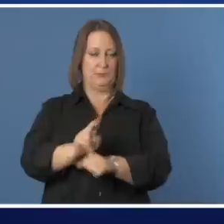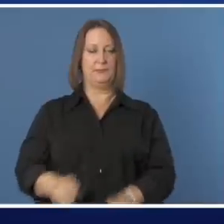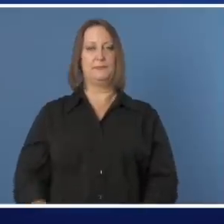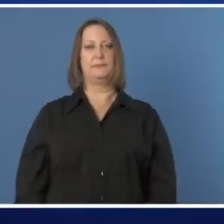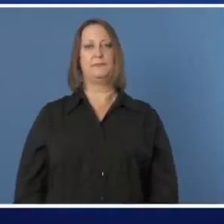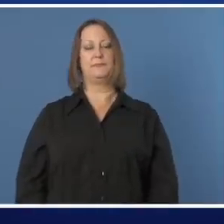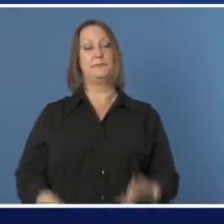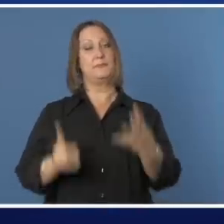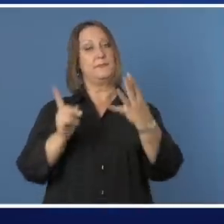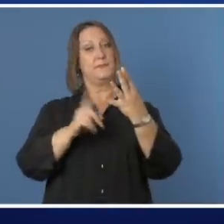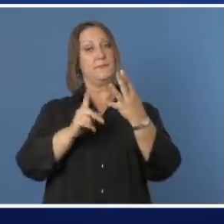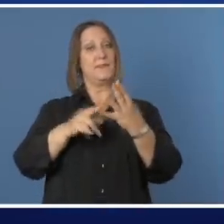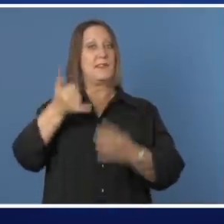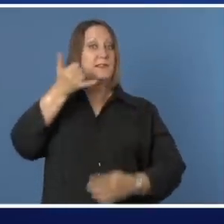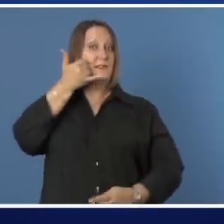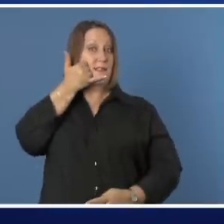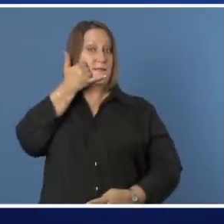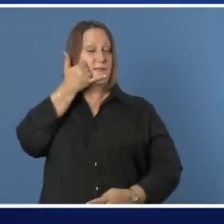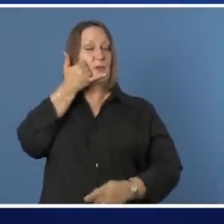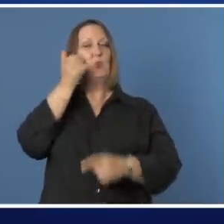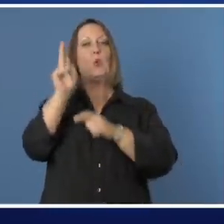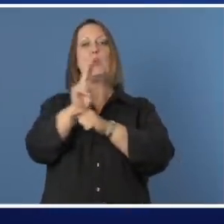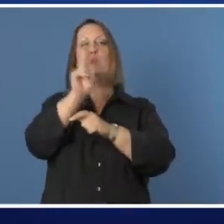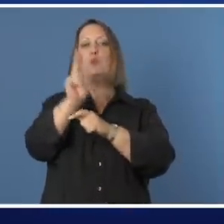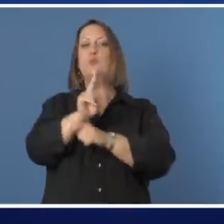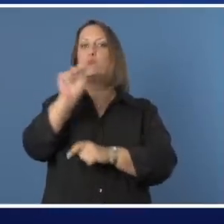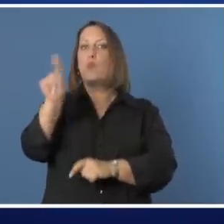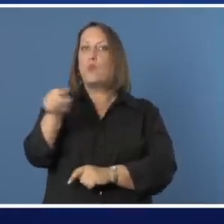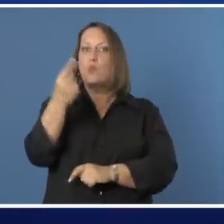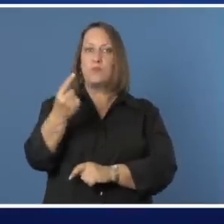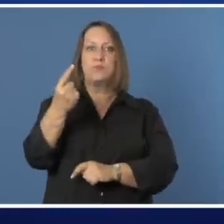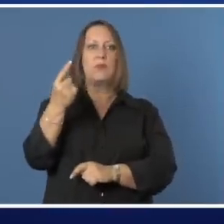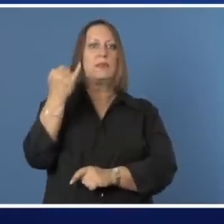Use telephone for emergencies only.